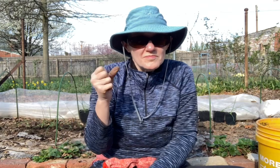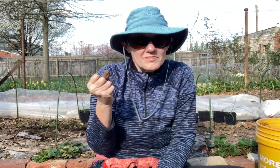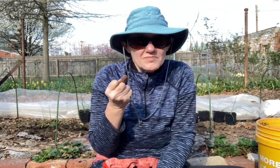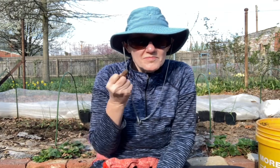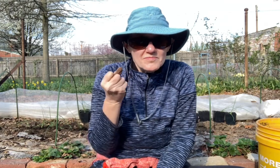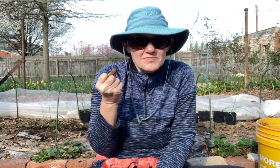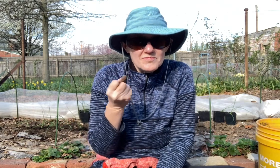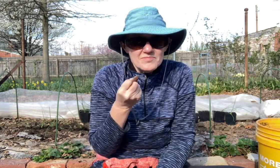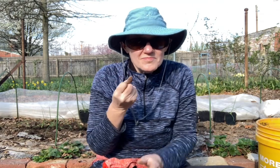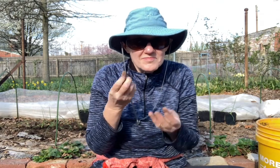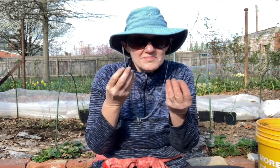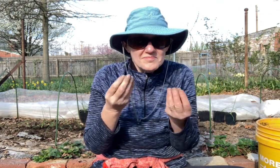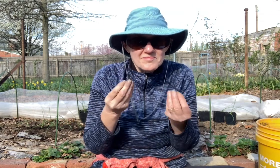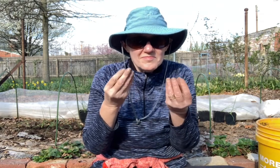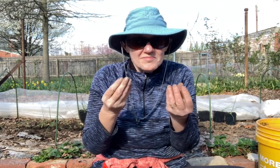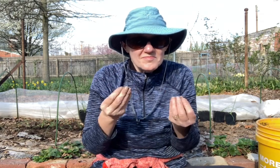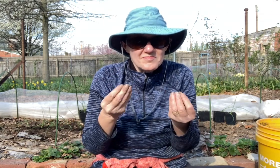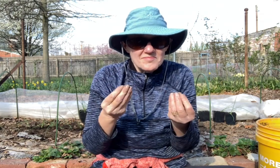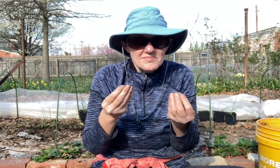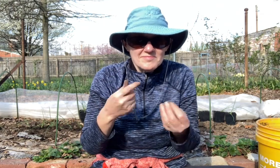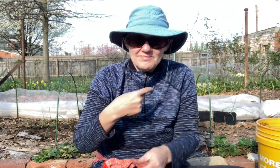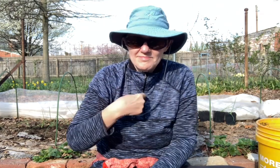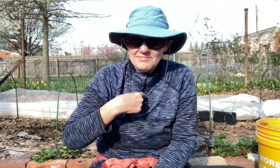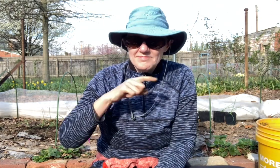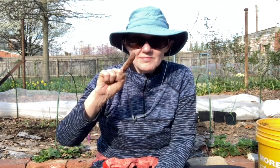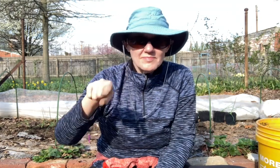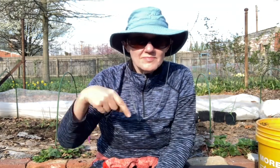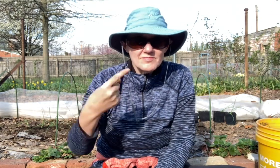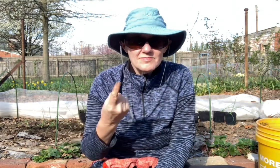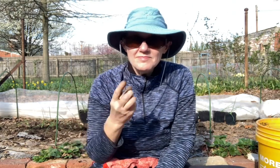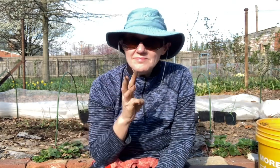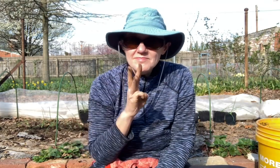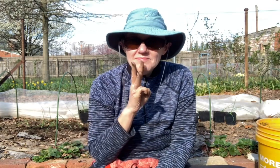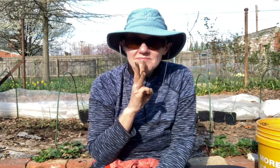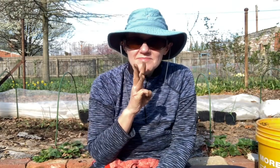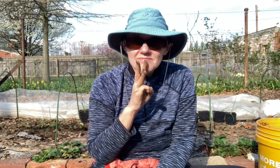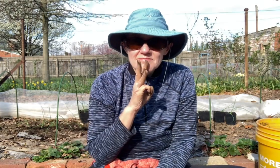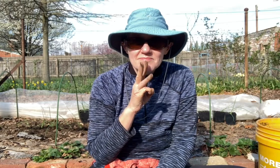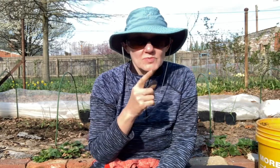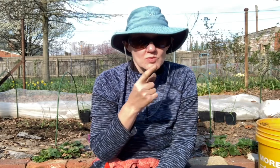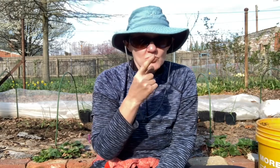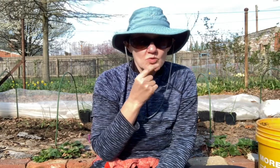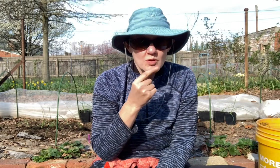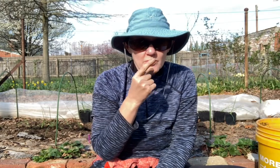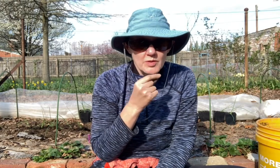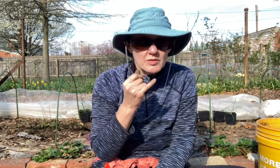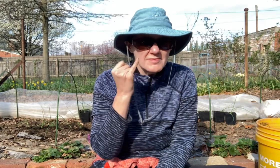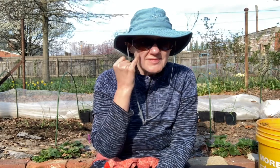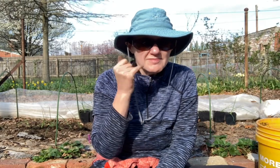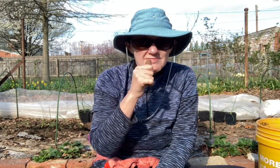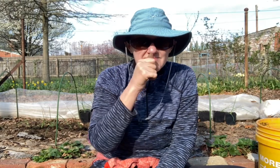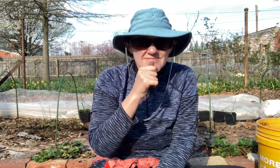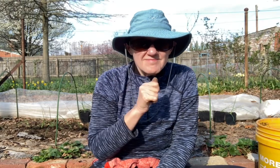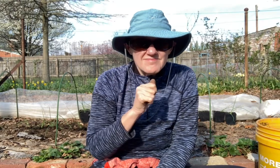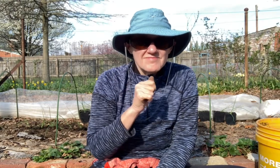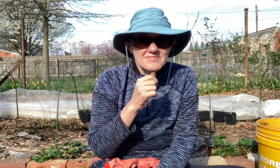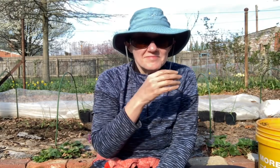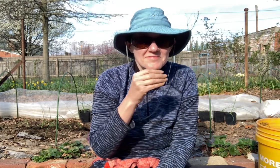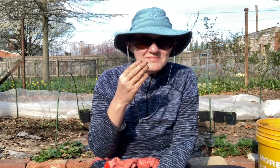and that holds in the moisture. I only water strawberries if they're